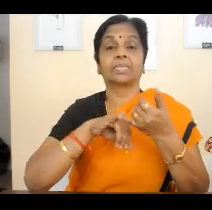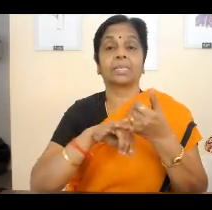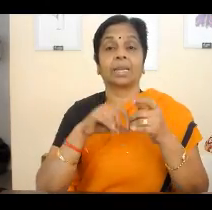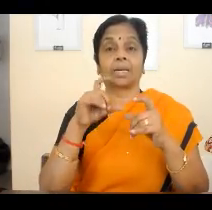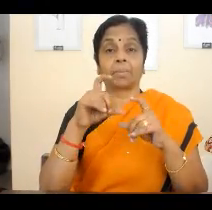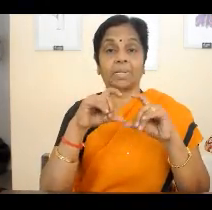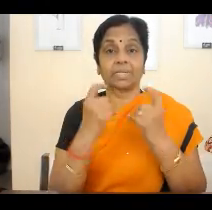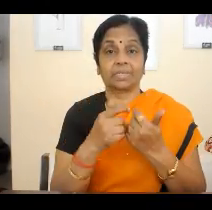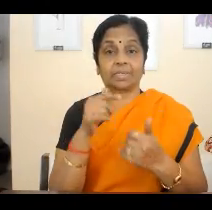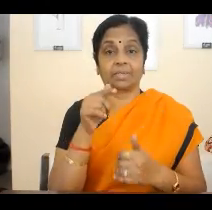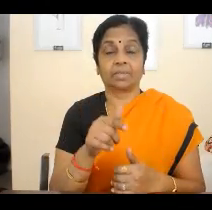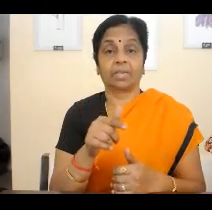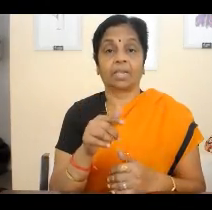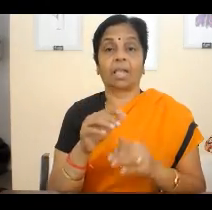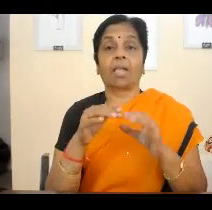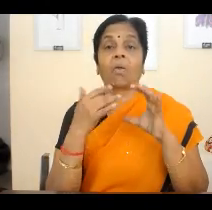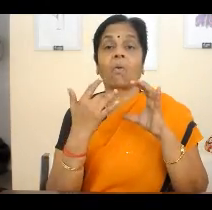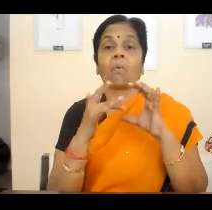should have websites